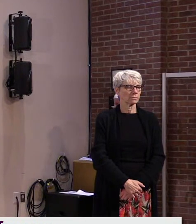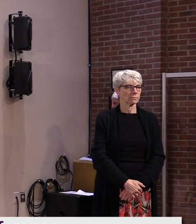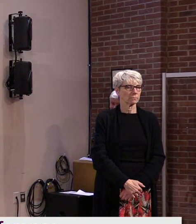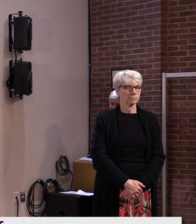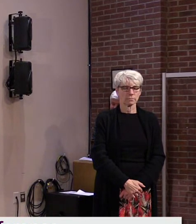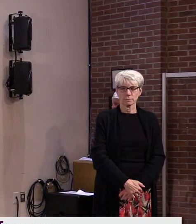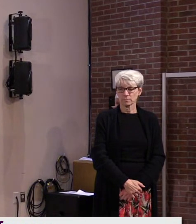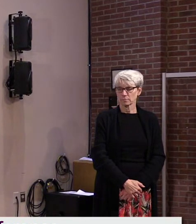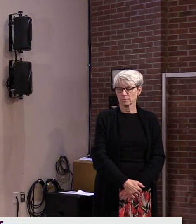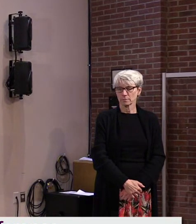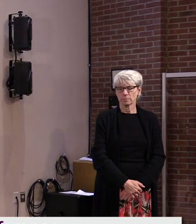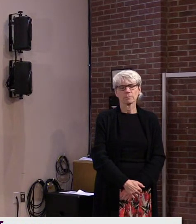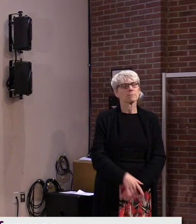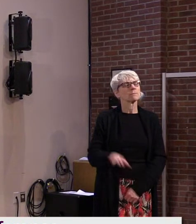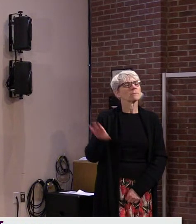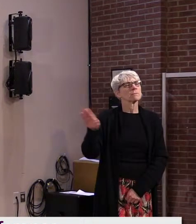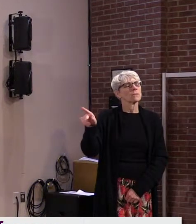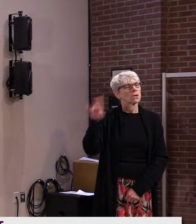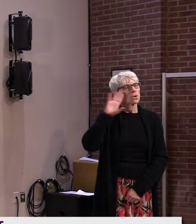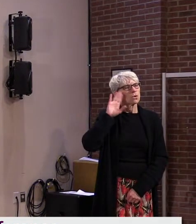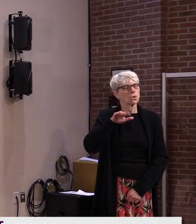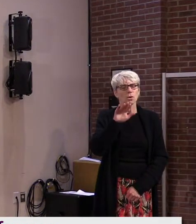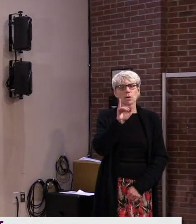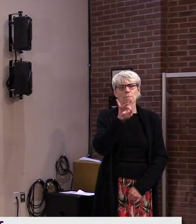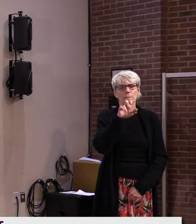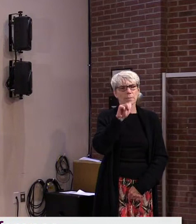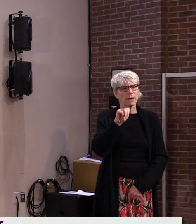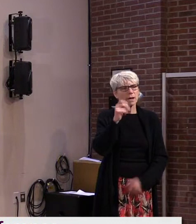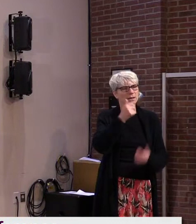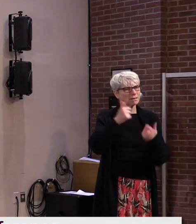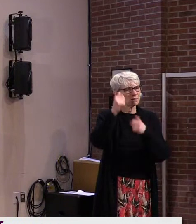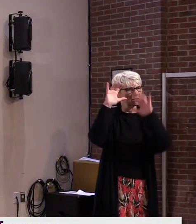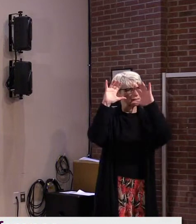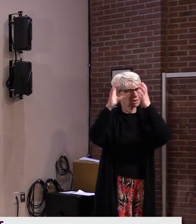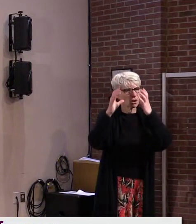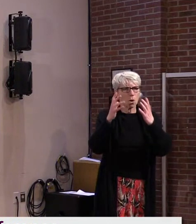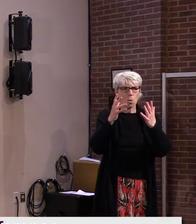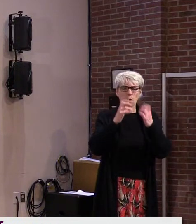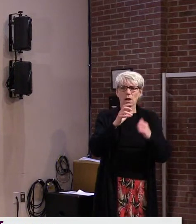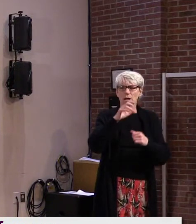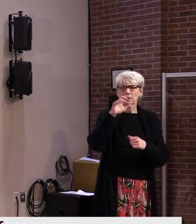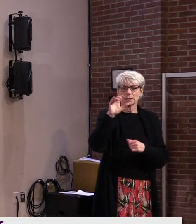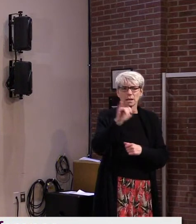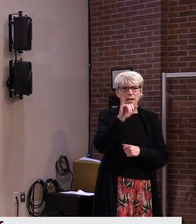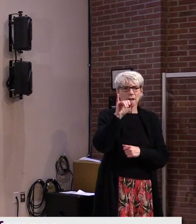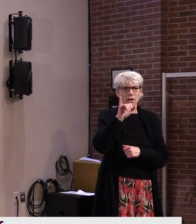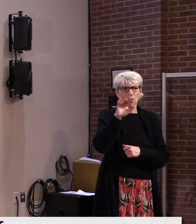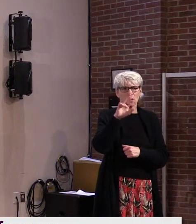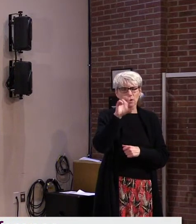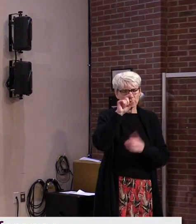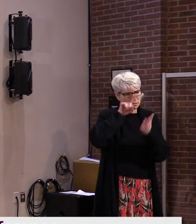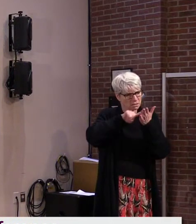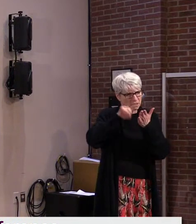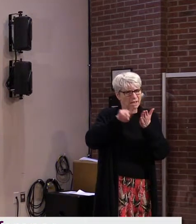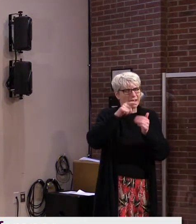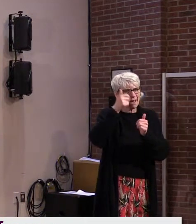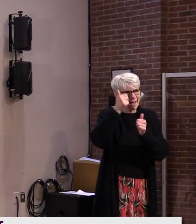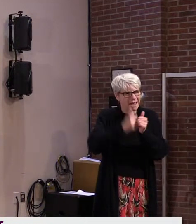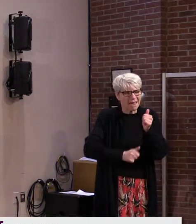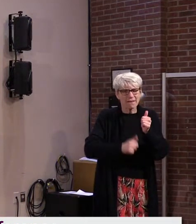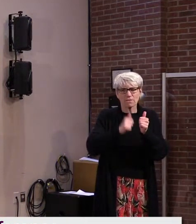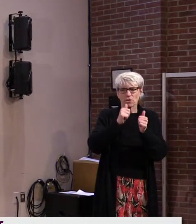Governor, the Biden administration is pushing for IRS audits of every transaction over $600, according